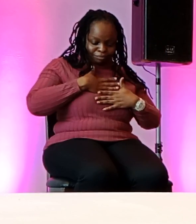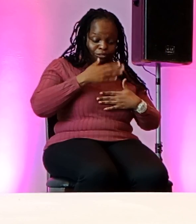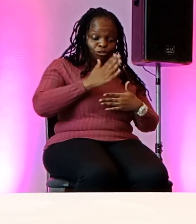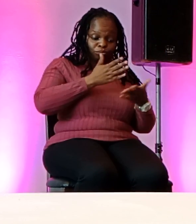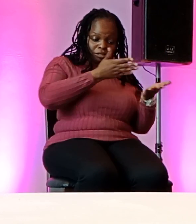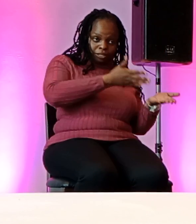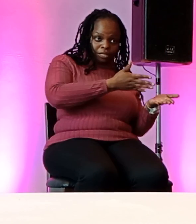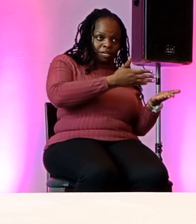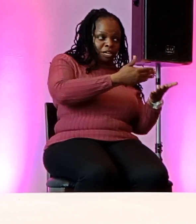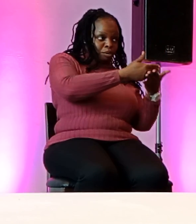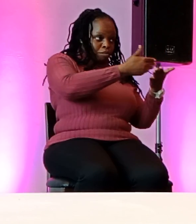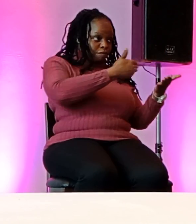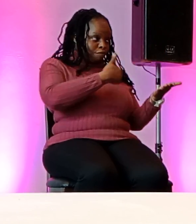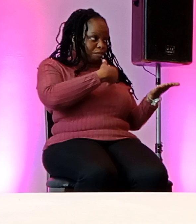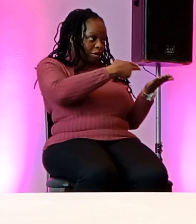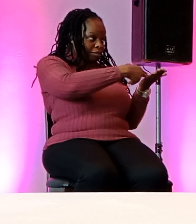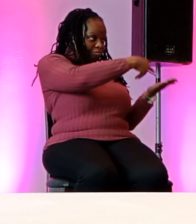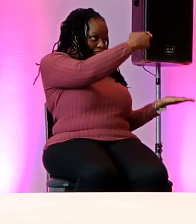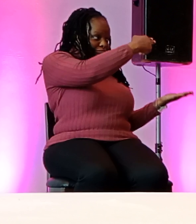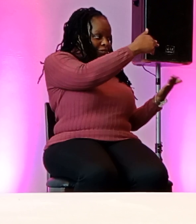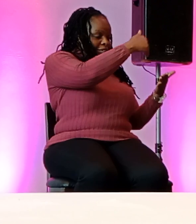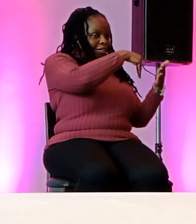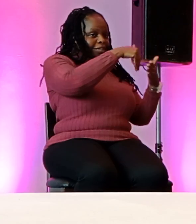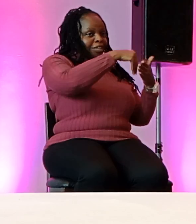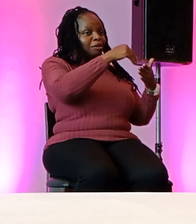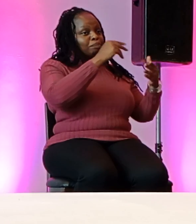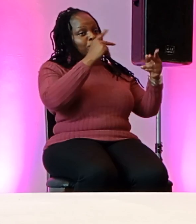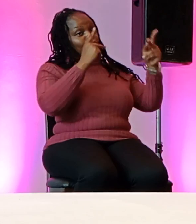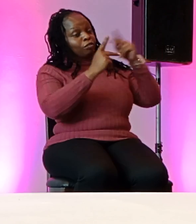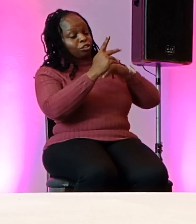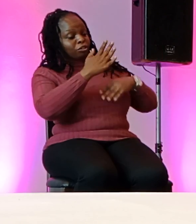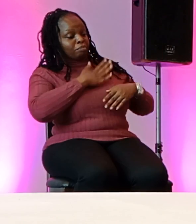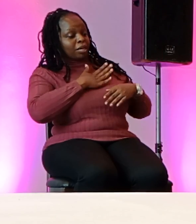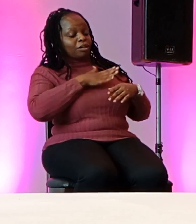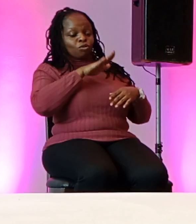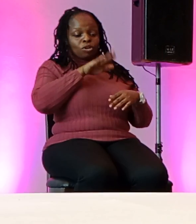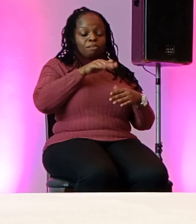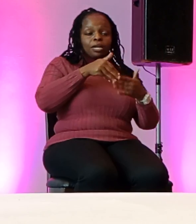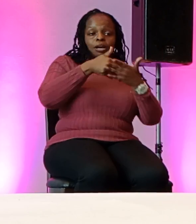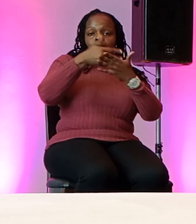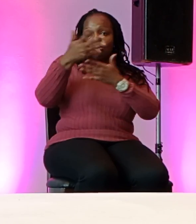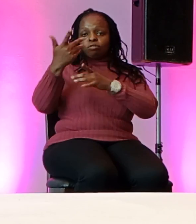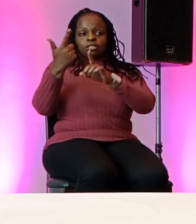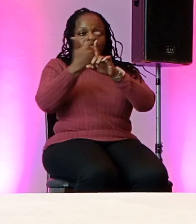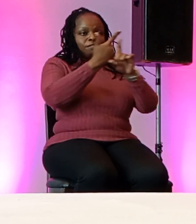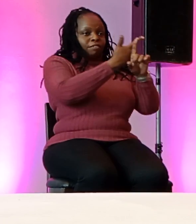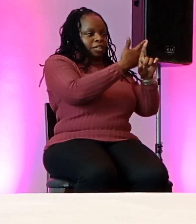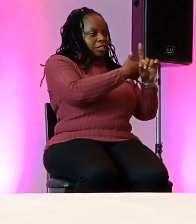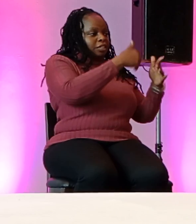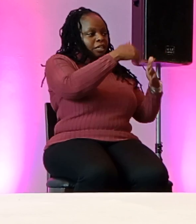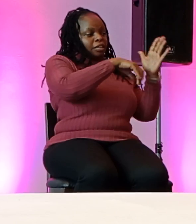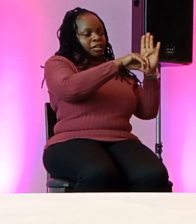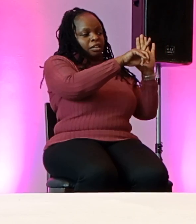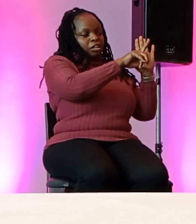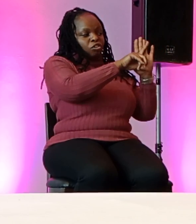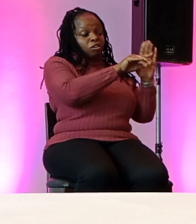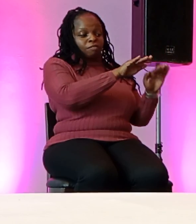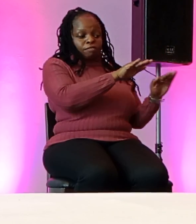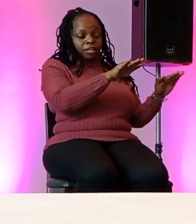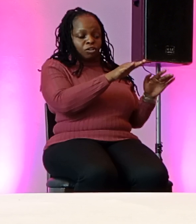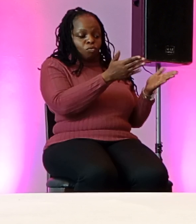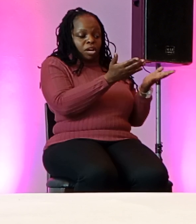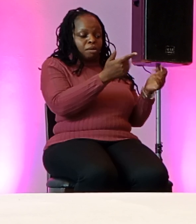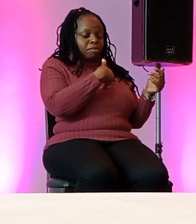before my seniors in my profession. Women have come out in different platforms, from the legal field where I belong to any other